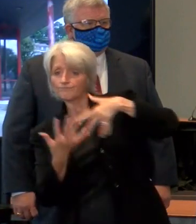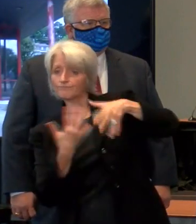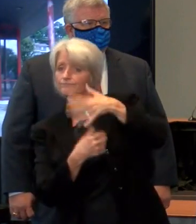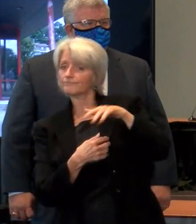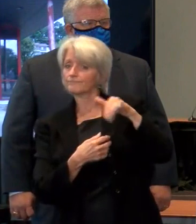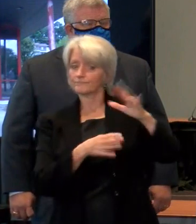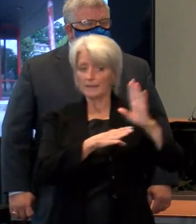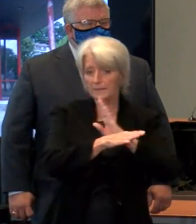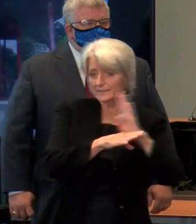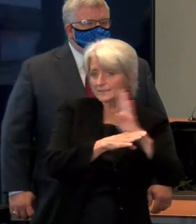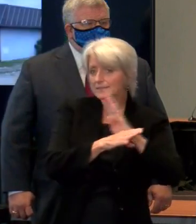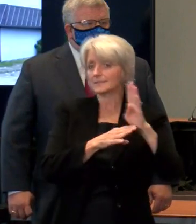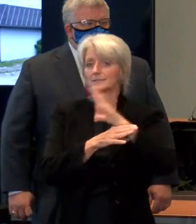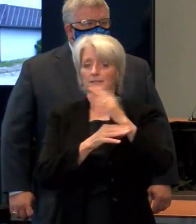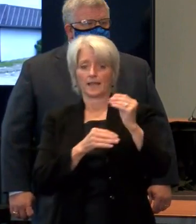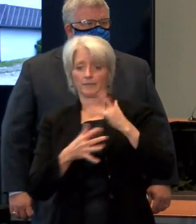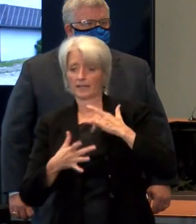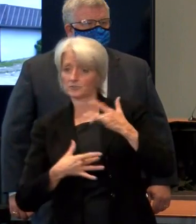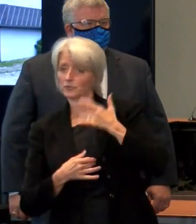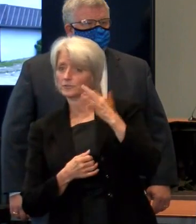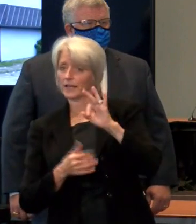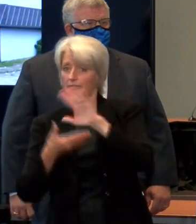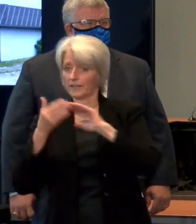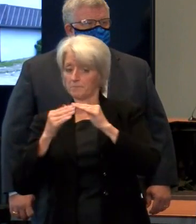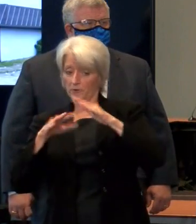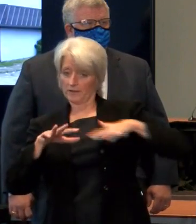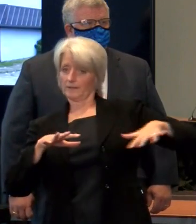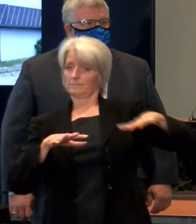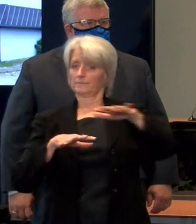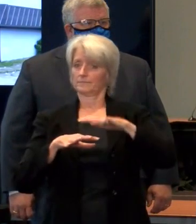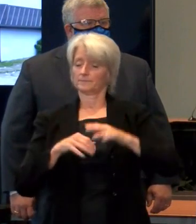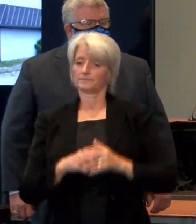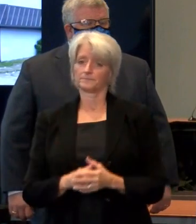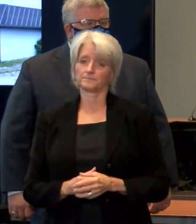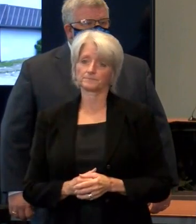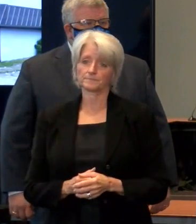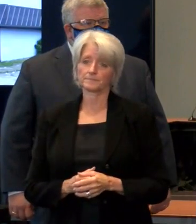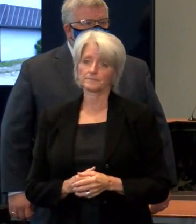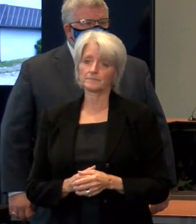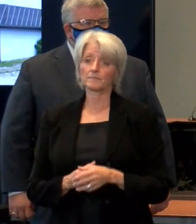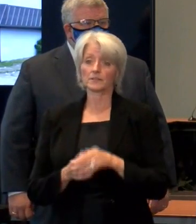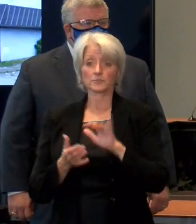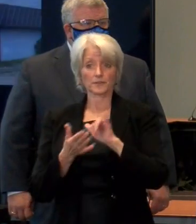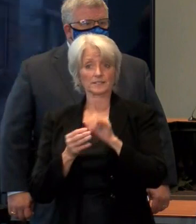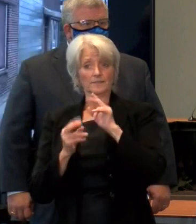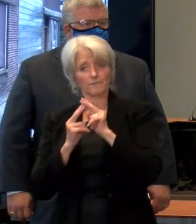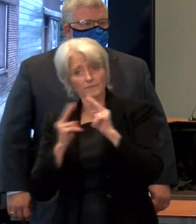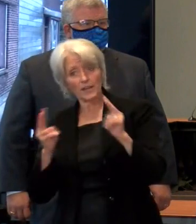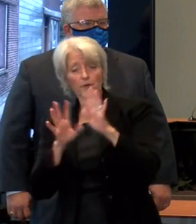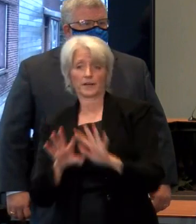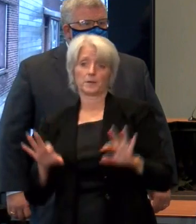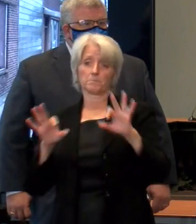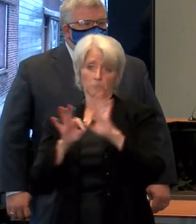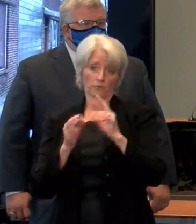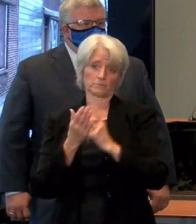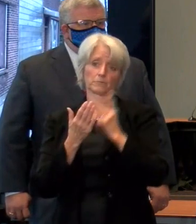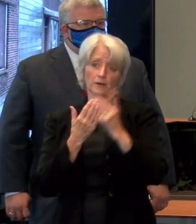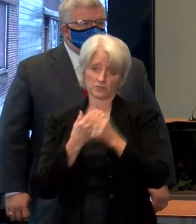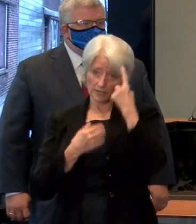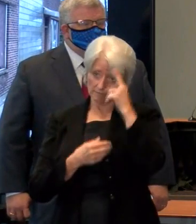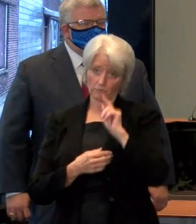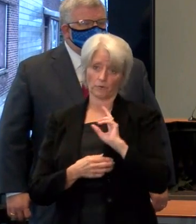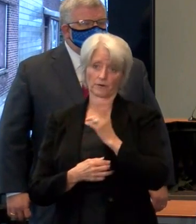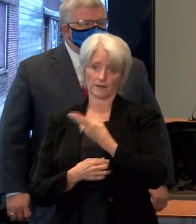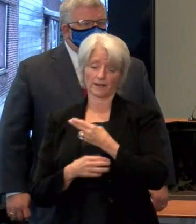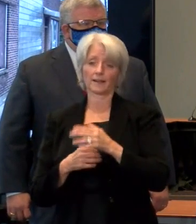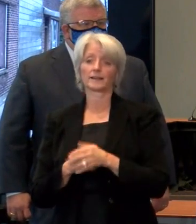the concerns of the community in which we live. So this is a really important project for us.